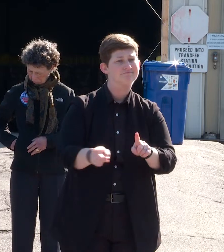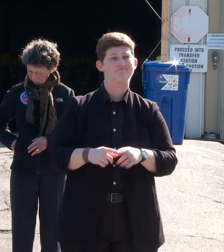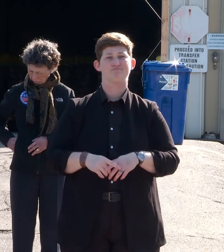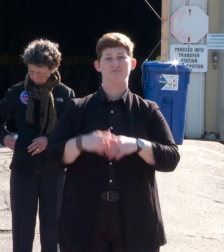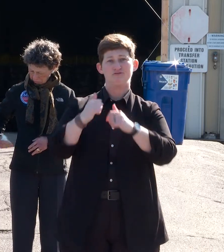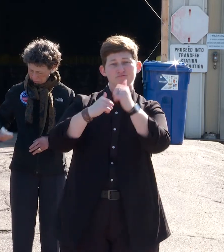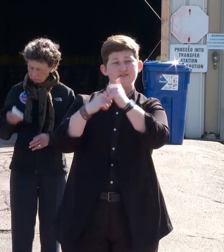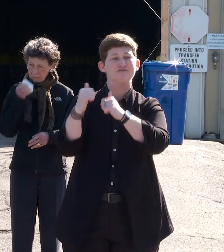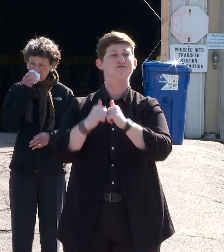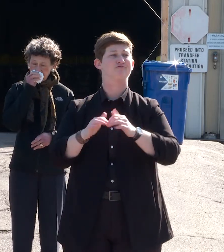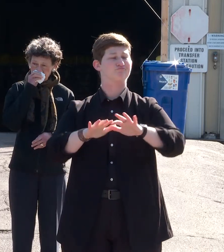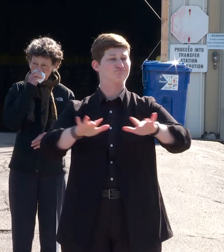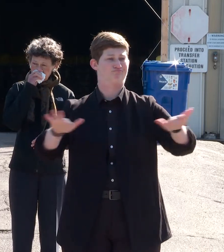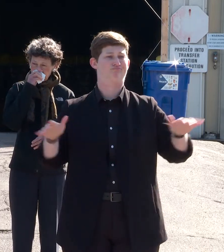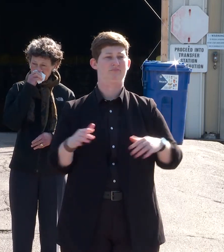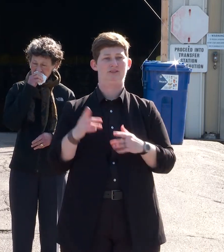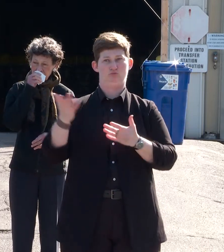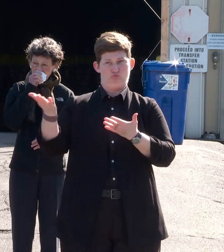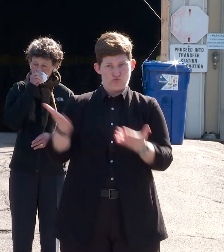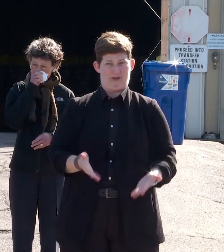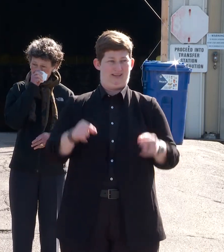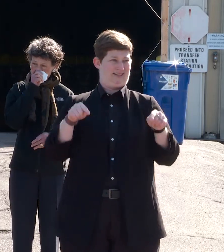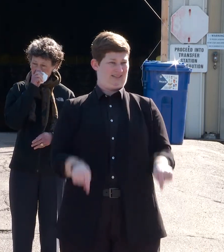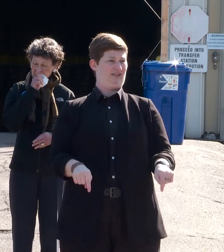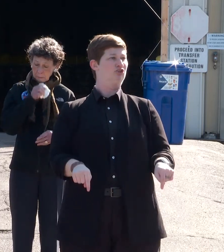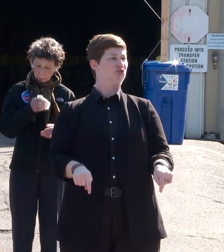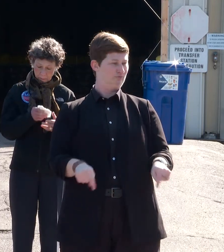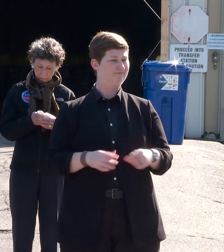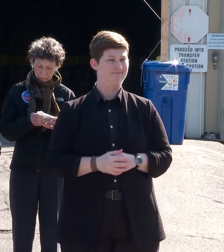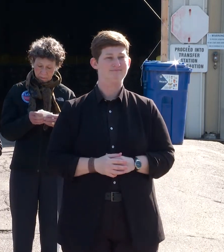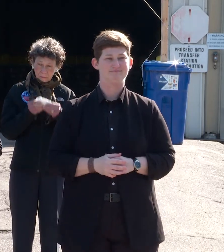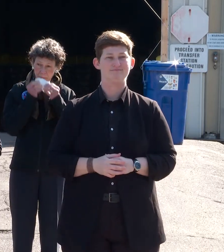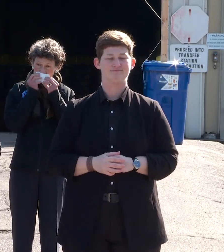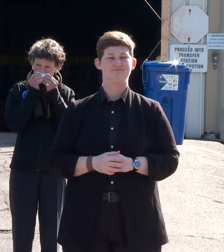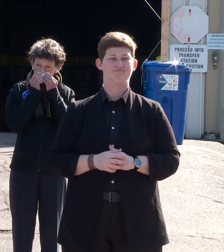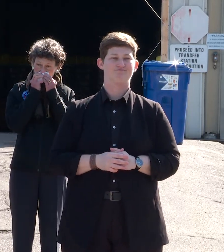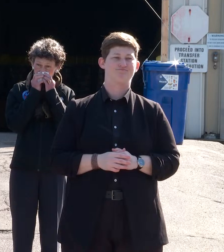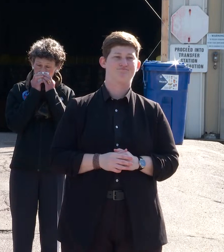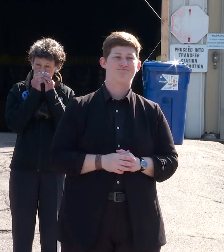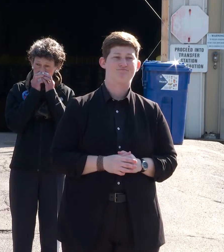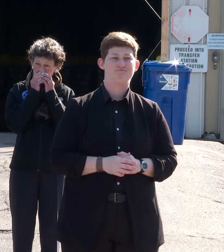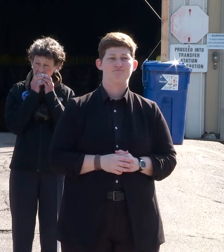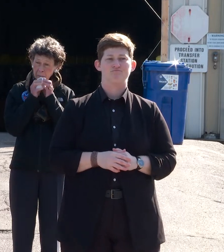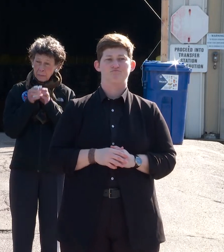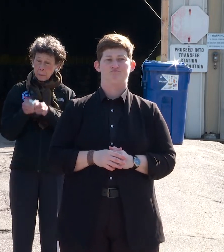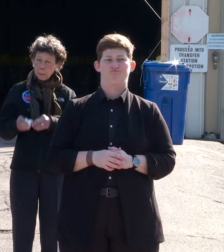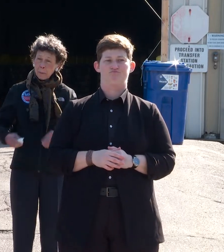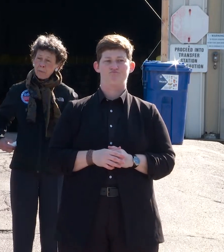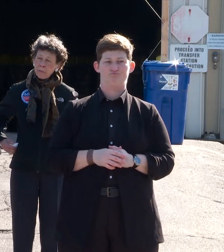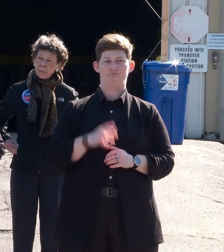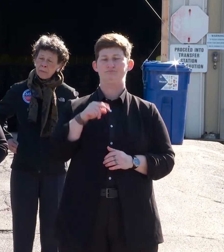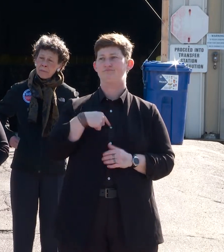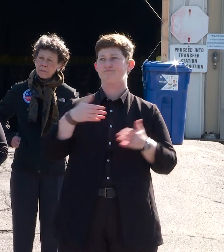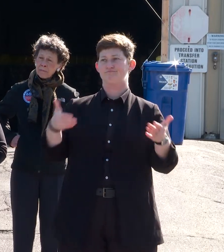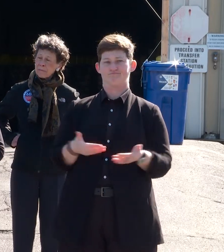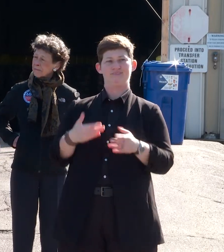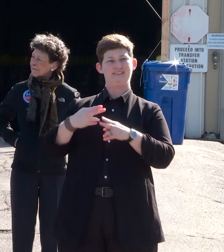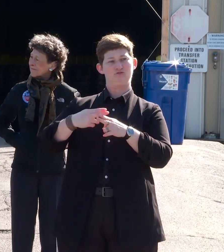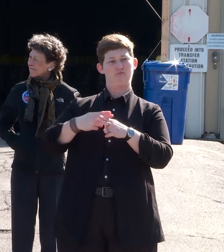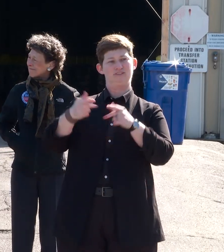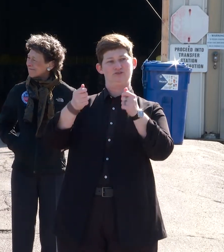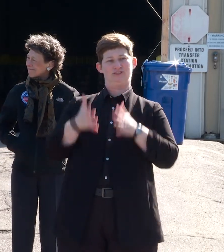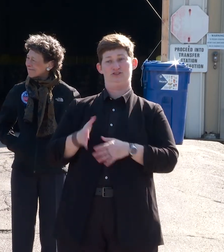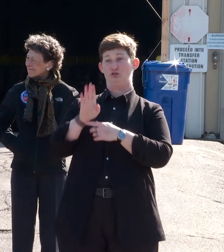that drive to the other transfer station on the south side. I want to introduce Interim Director Brett Jelly, who's going to tell you a little bit more about